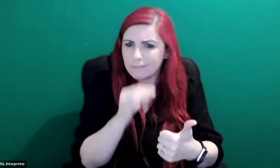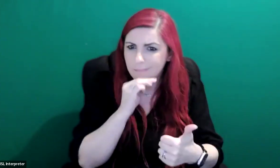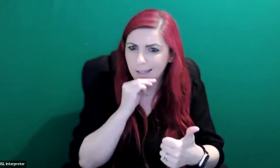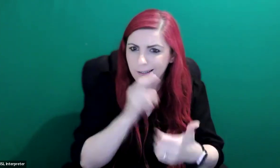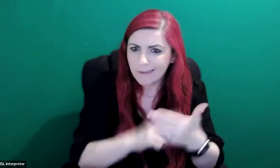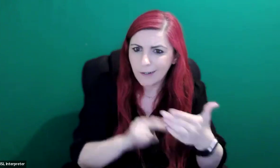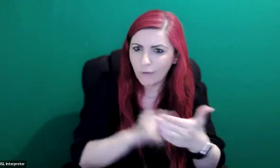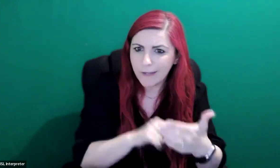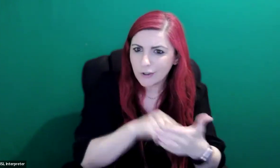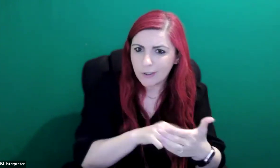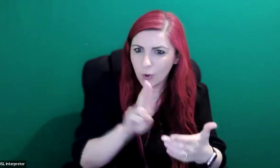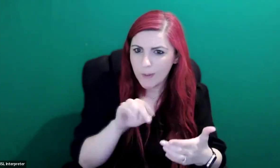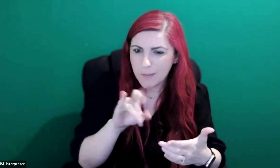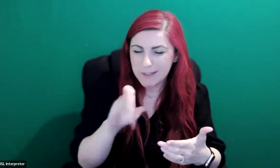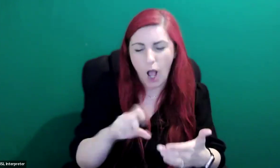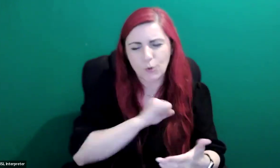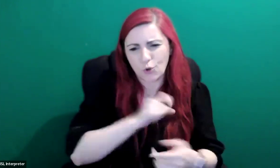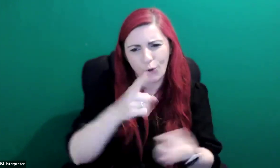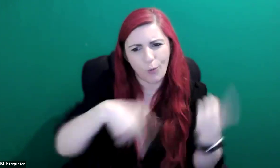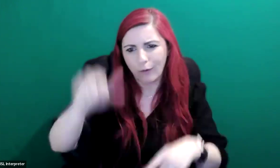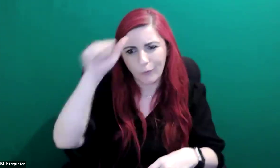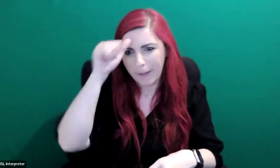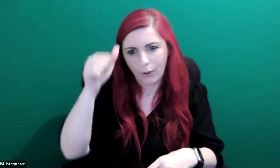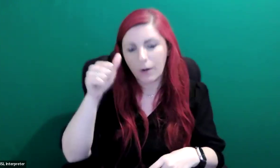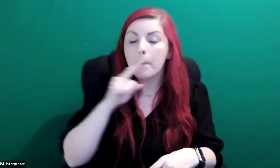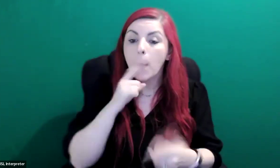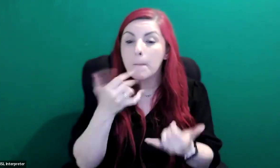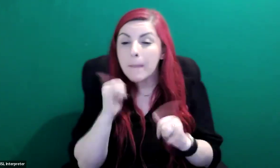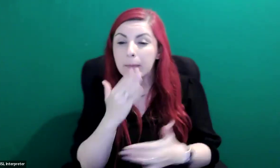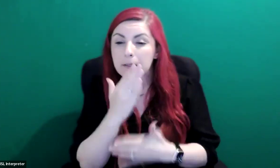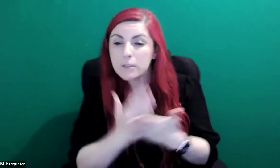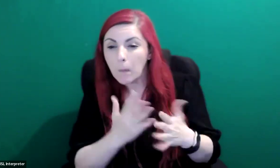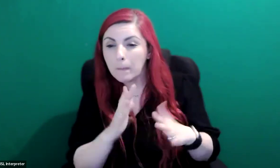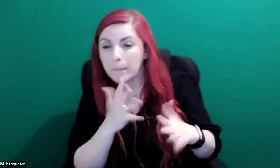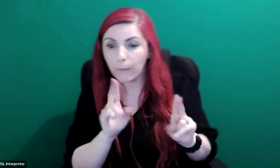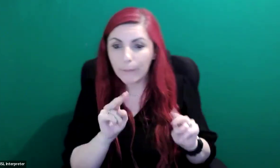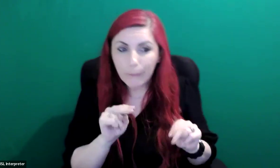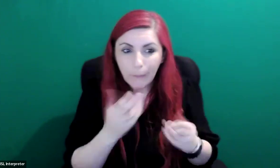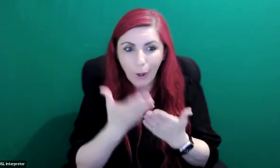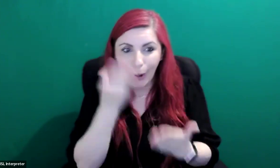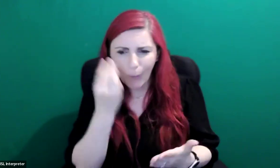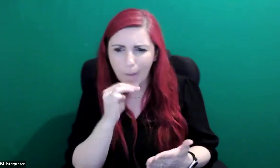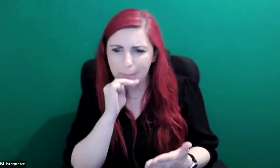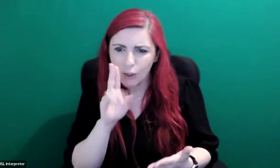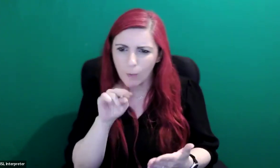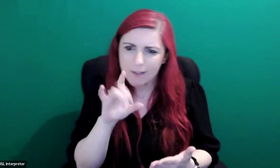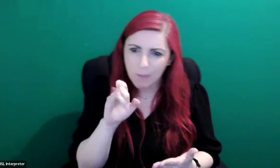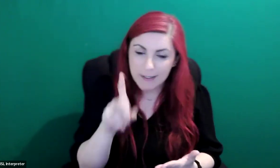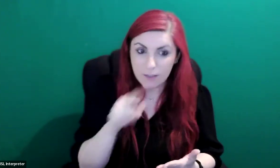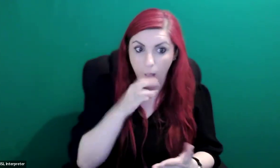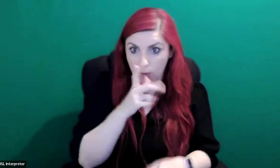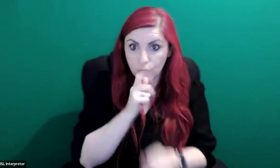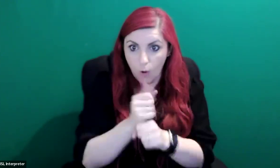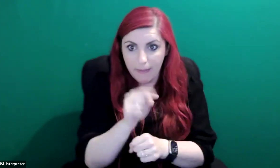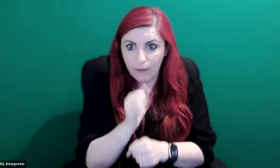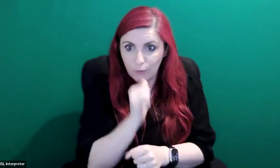of you here are very familiar with the convention already, but some people might be new to the convention. So I'll just share a little bit about how it